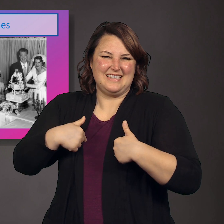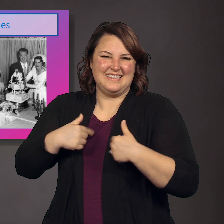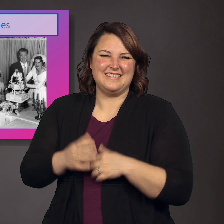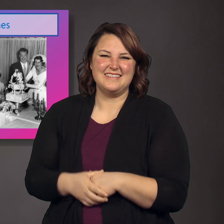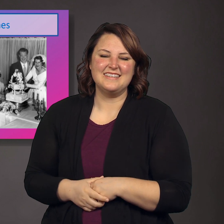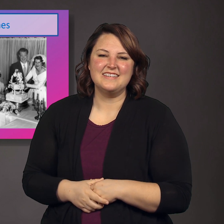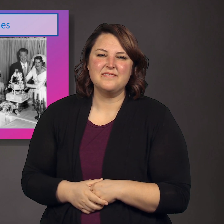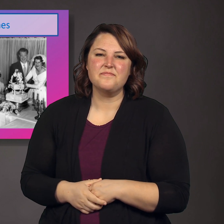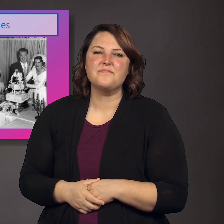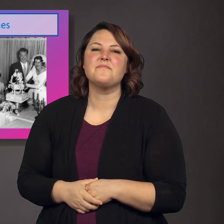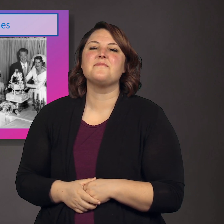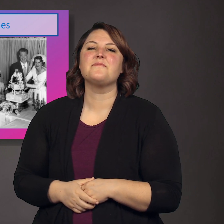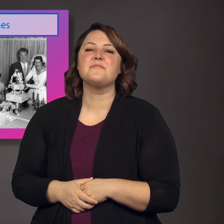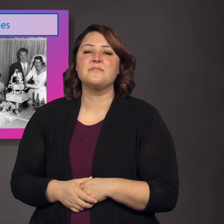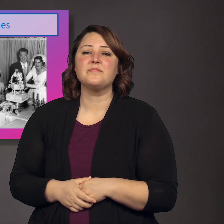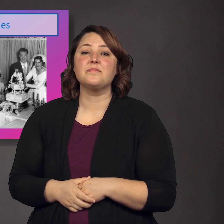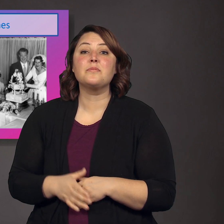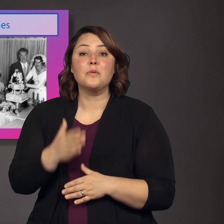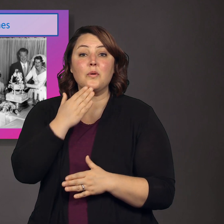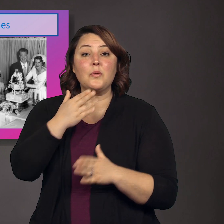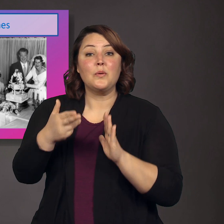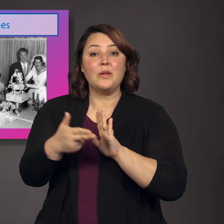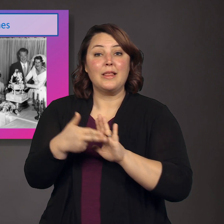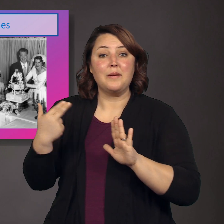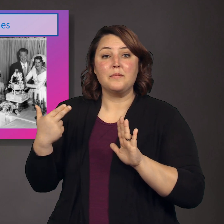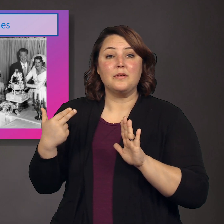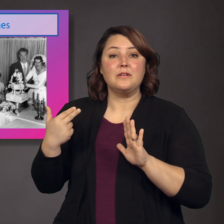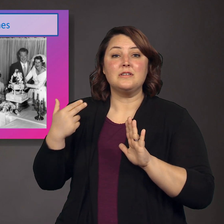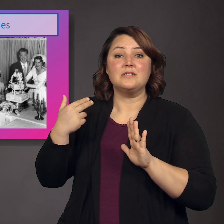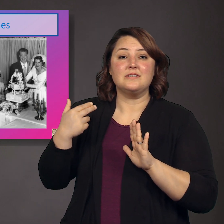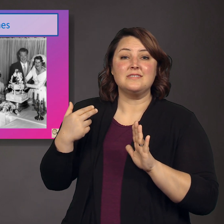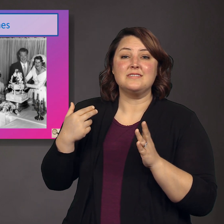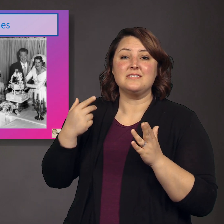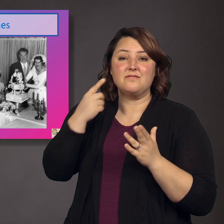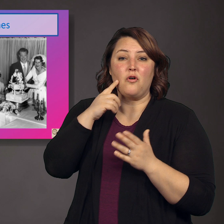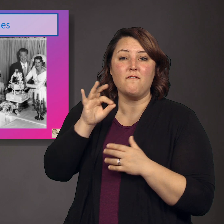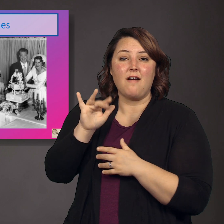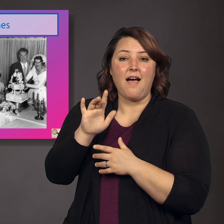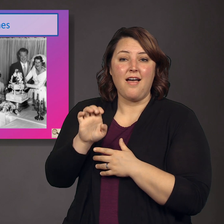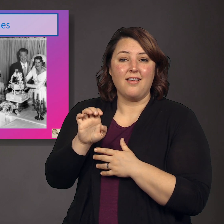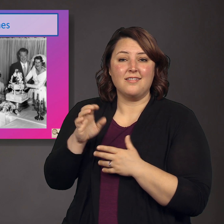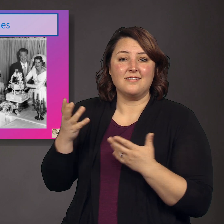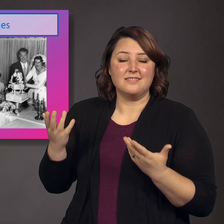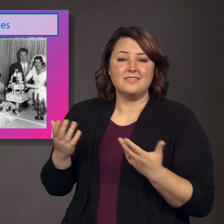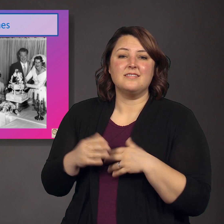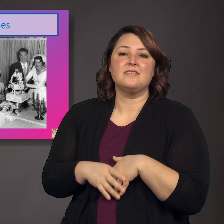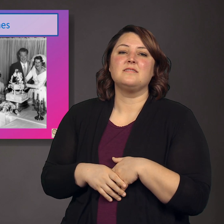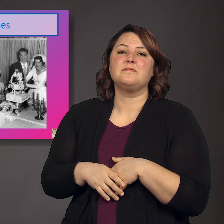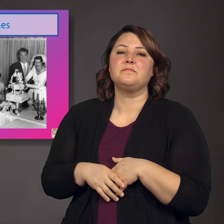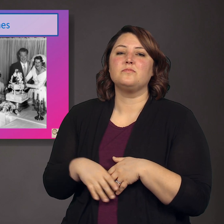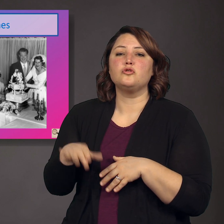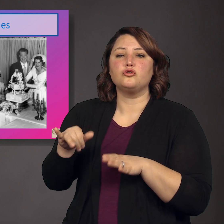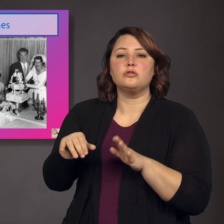Now, what are good labels for file names? They should identify the subject if